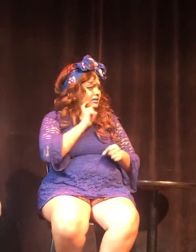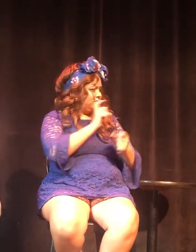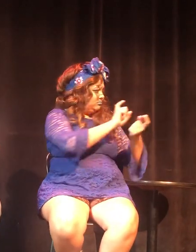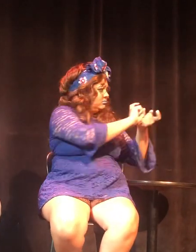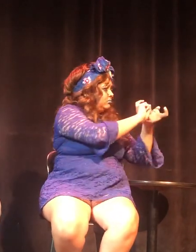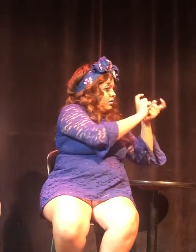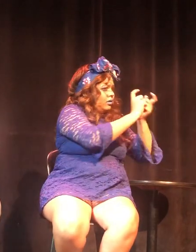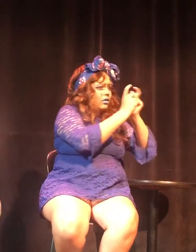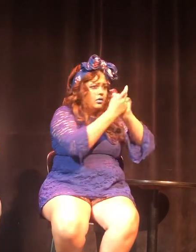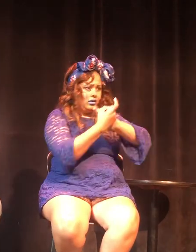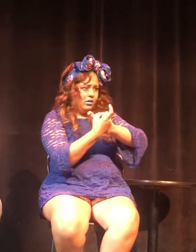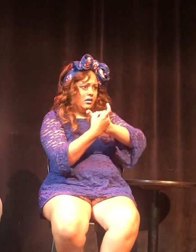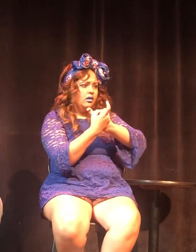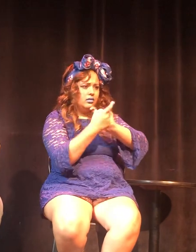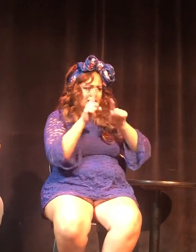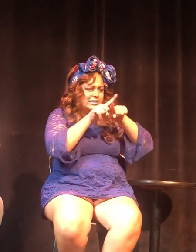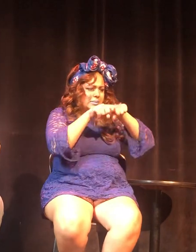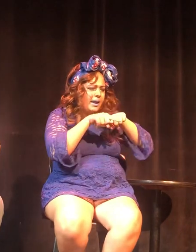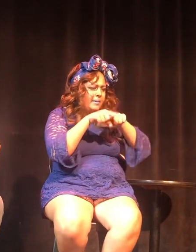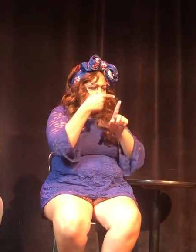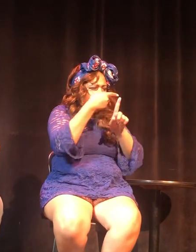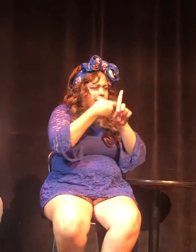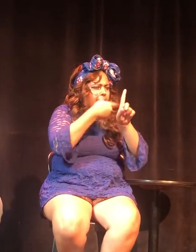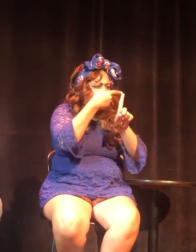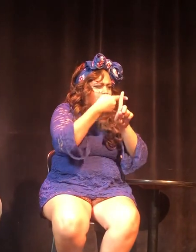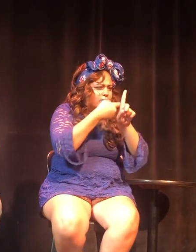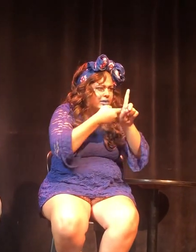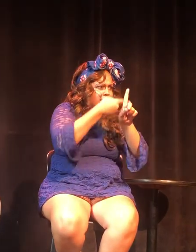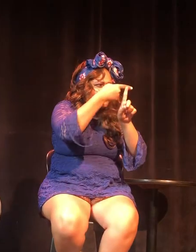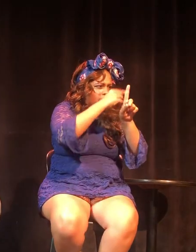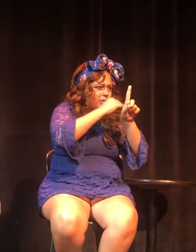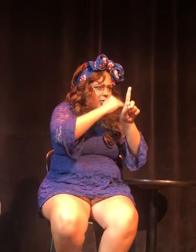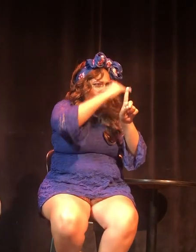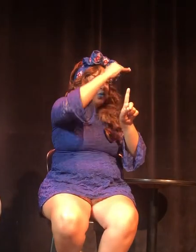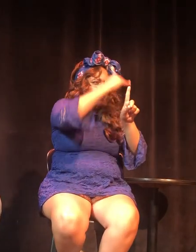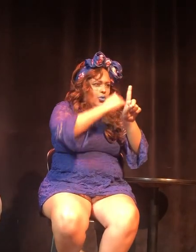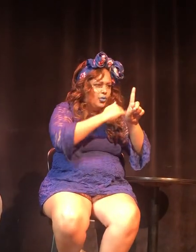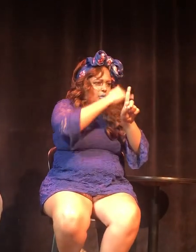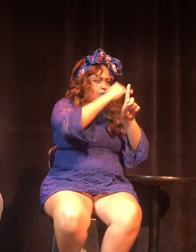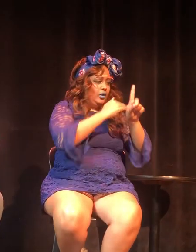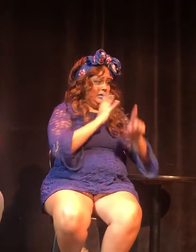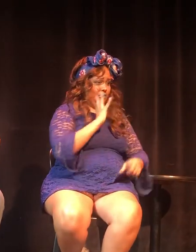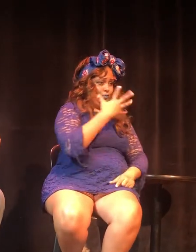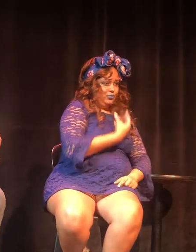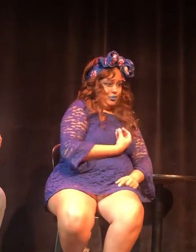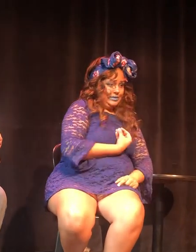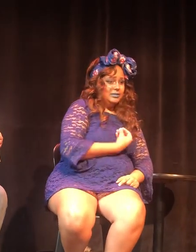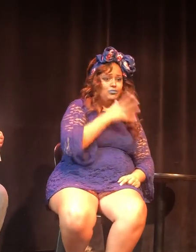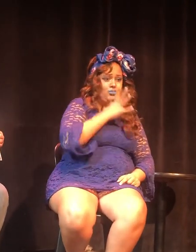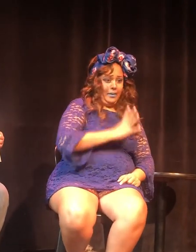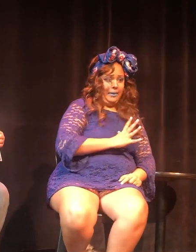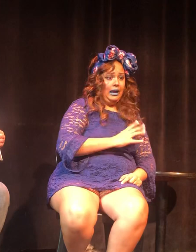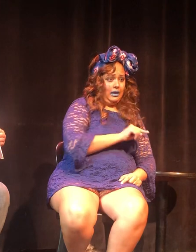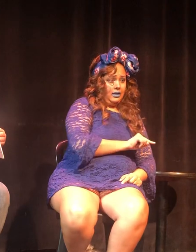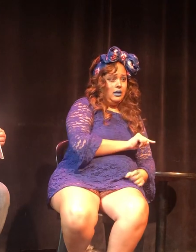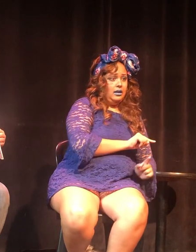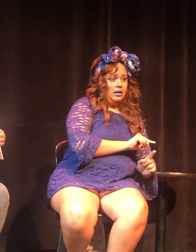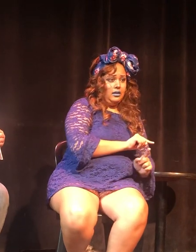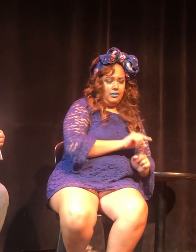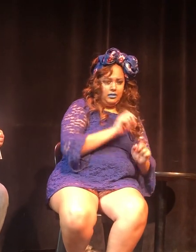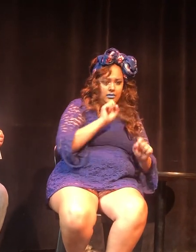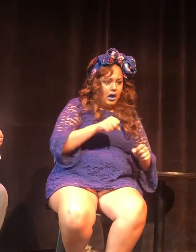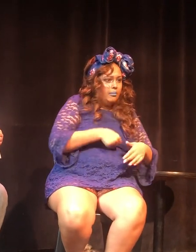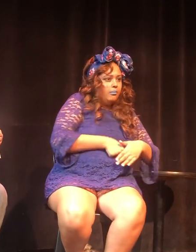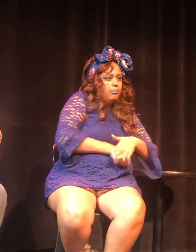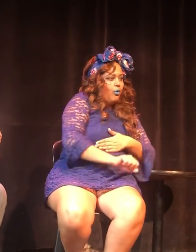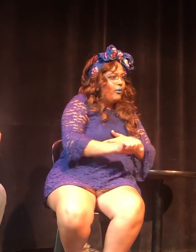But, the trans-girl-bearded dragons can lay eggs and have babies, even though they have